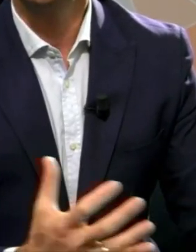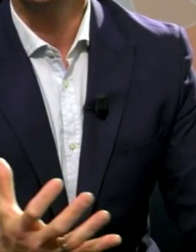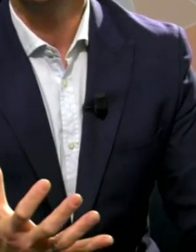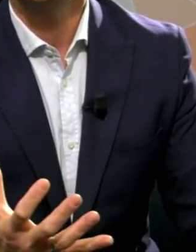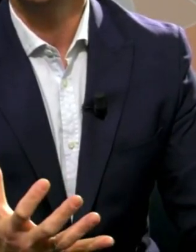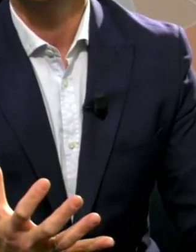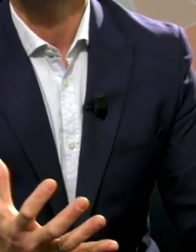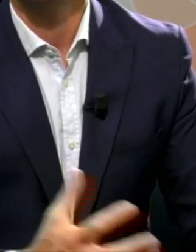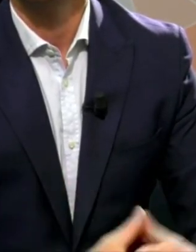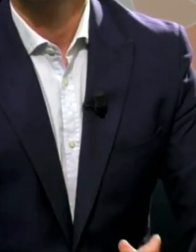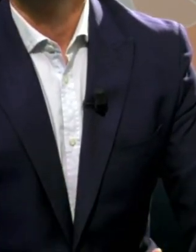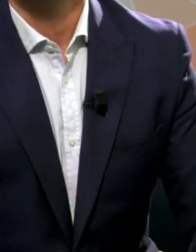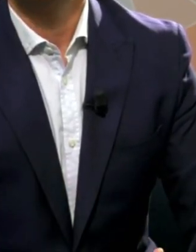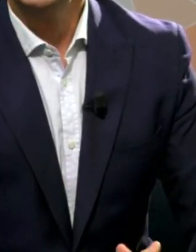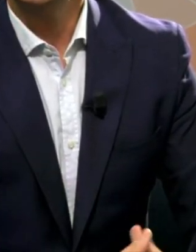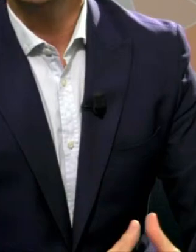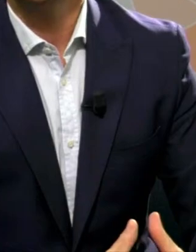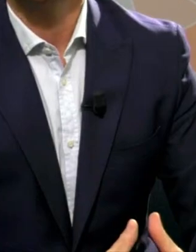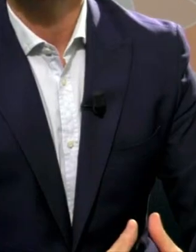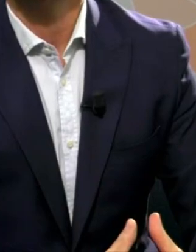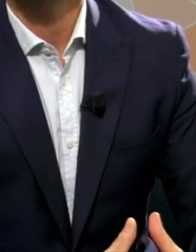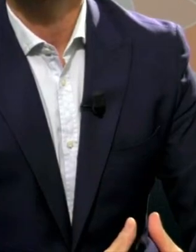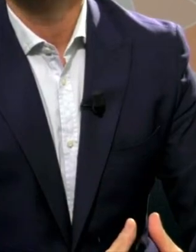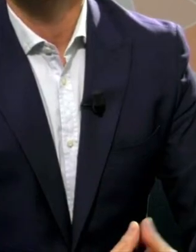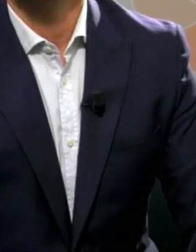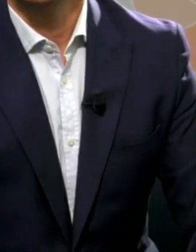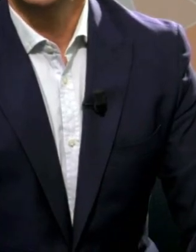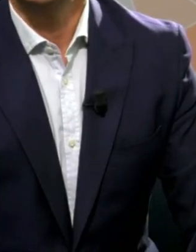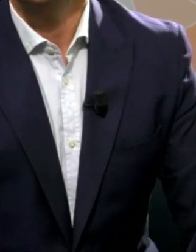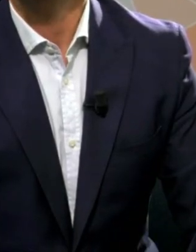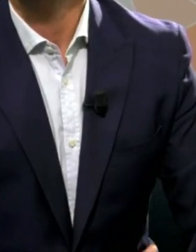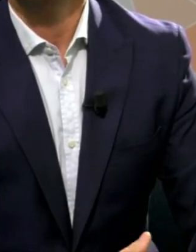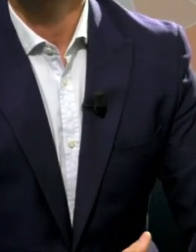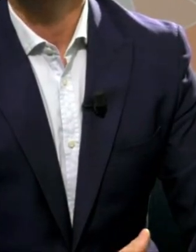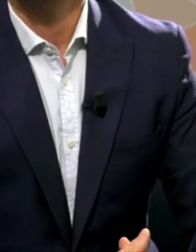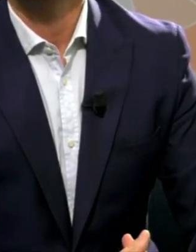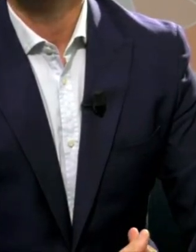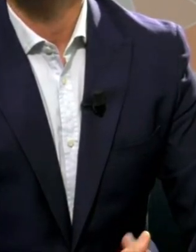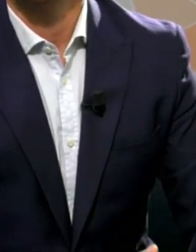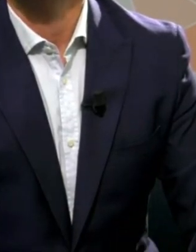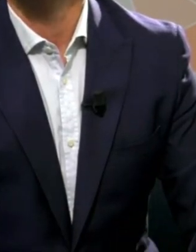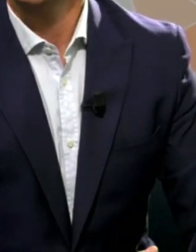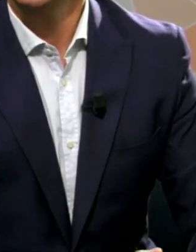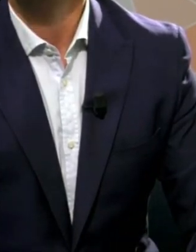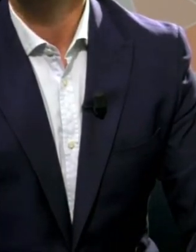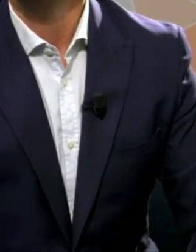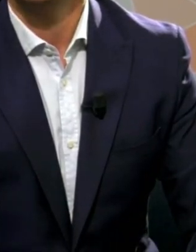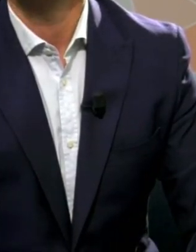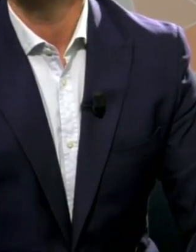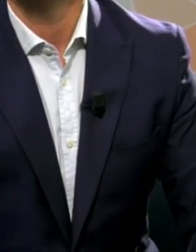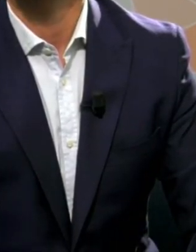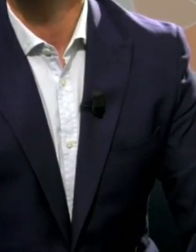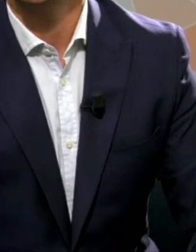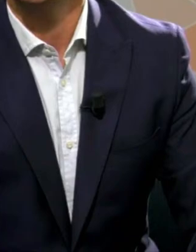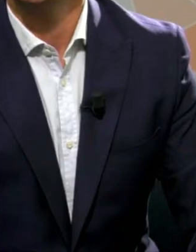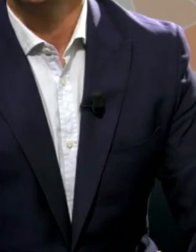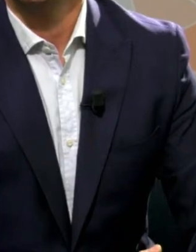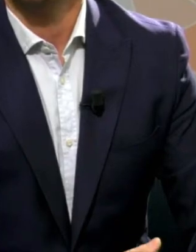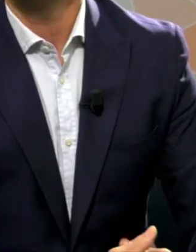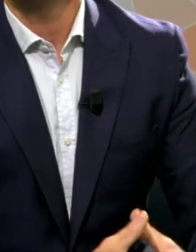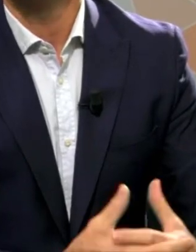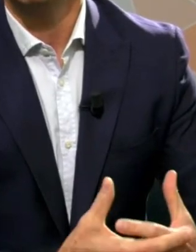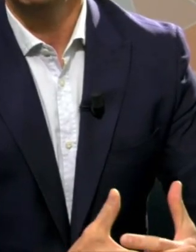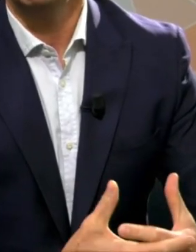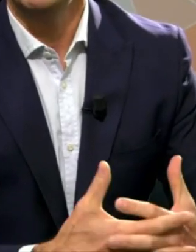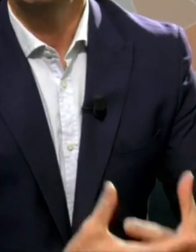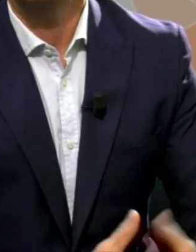all the education in the country, faster content delivery, and that is better security tests and helping drive the usage